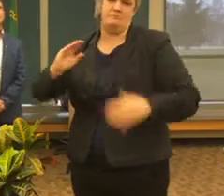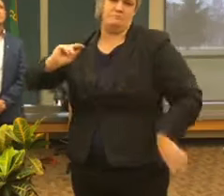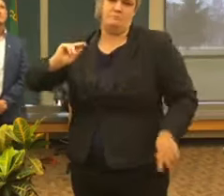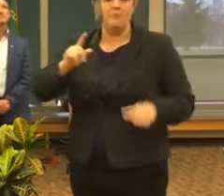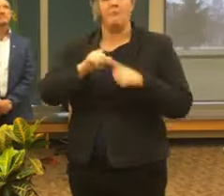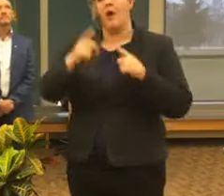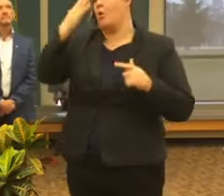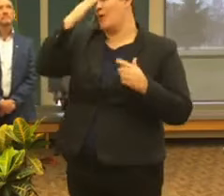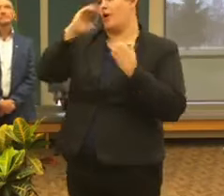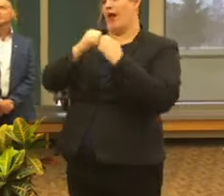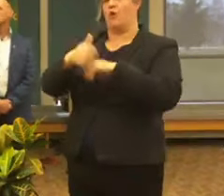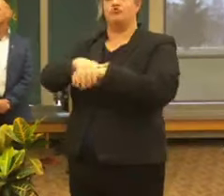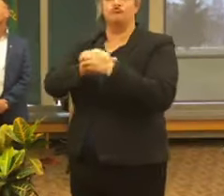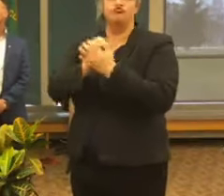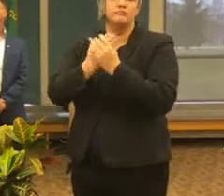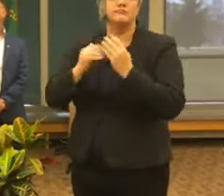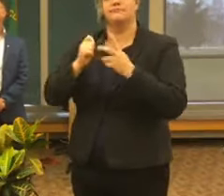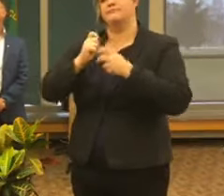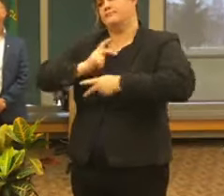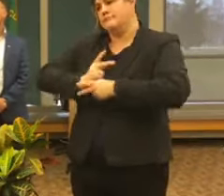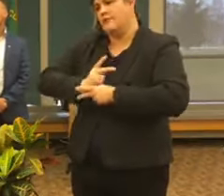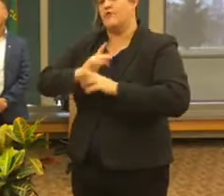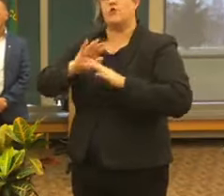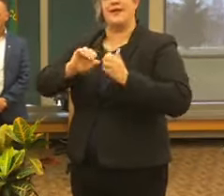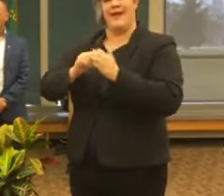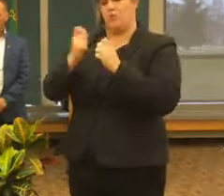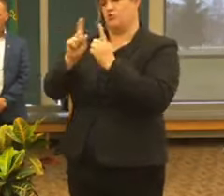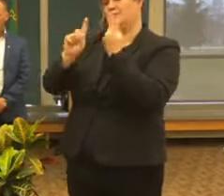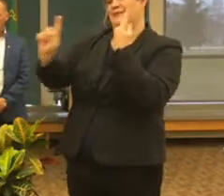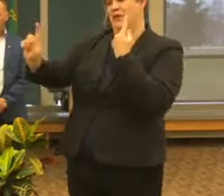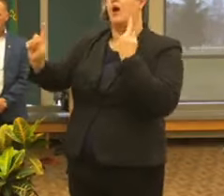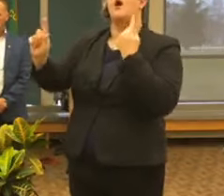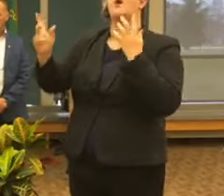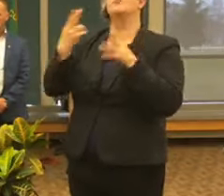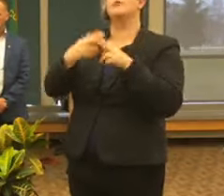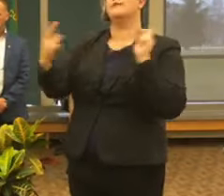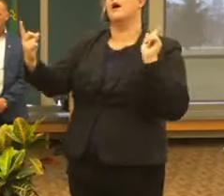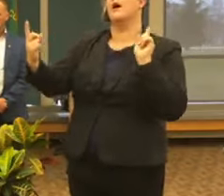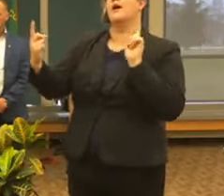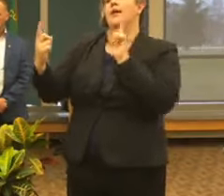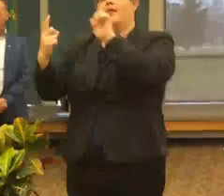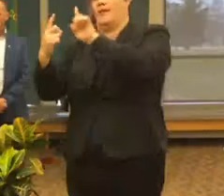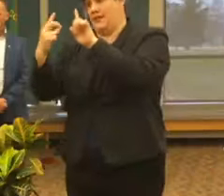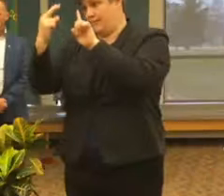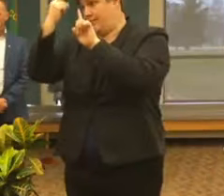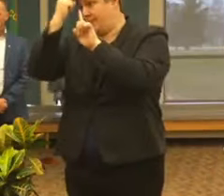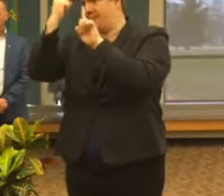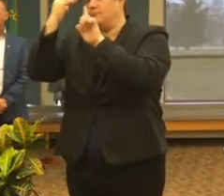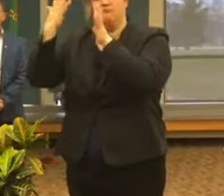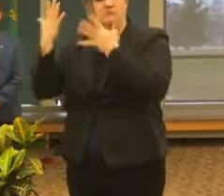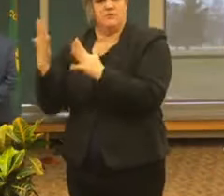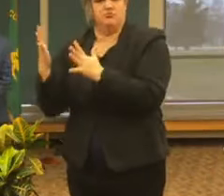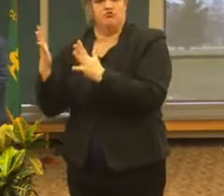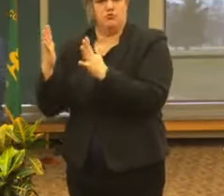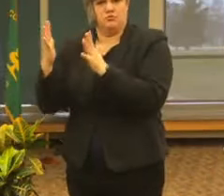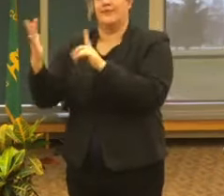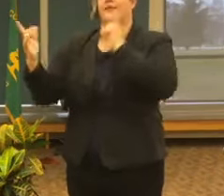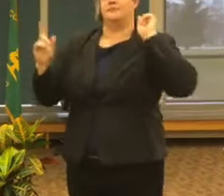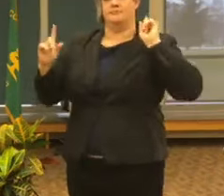be taking and staying, a good space, except for just taking that temperature, as Kate just mentioned.